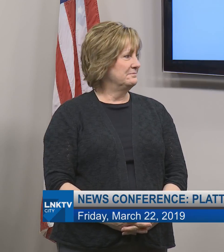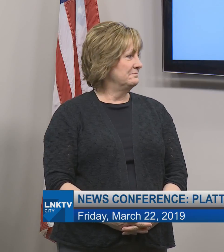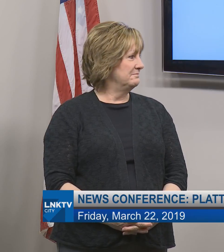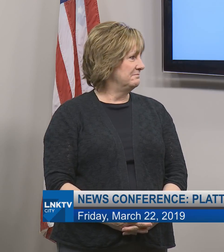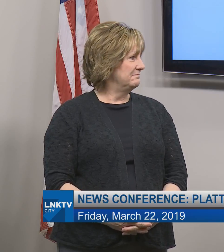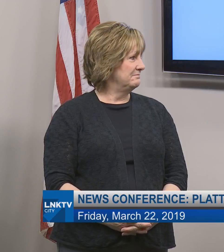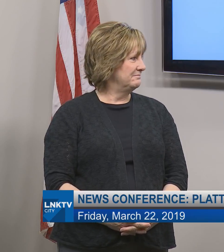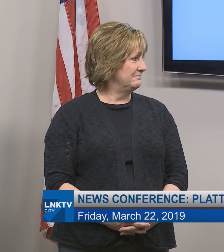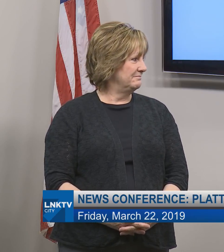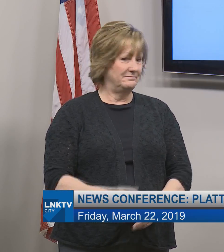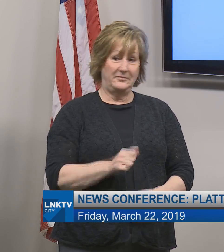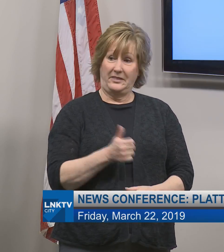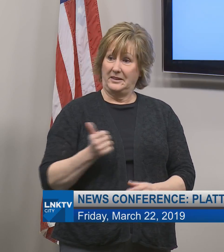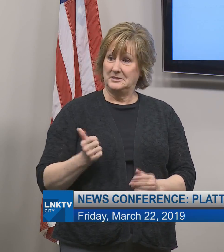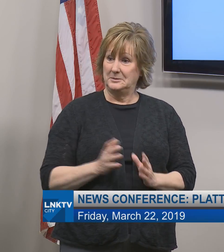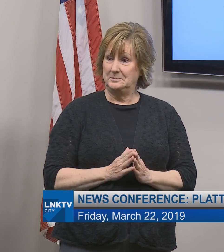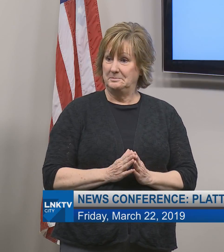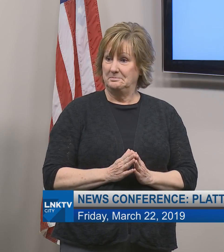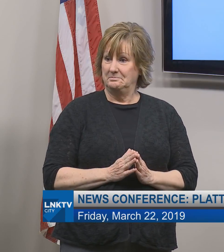Okay. Anything else?